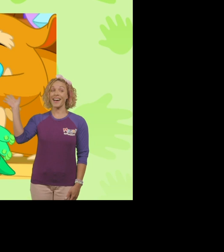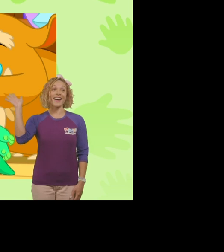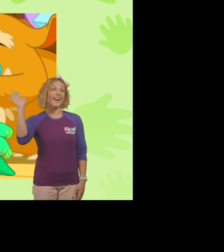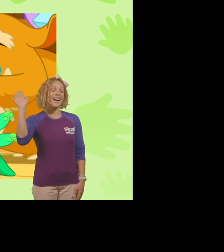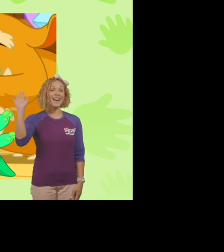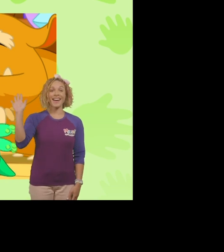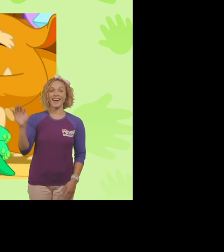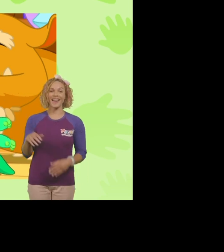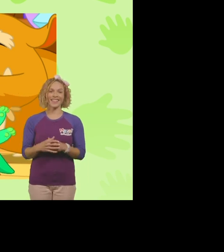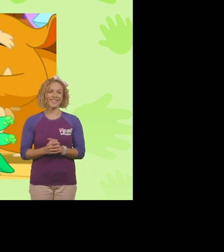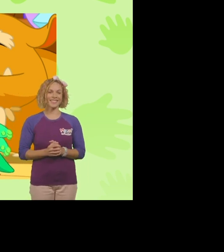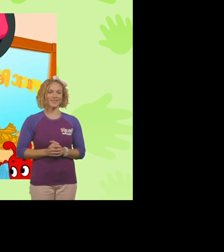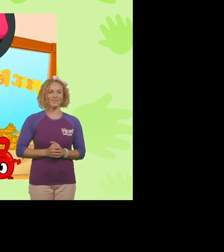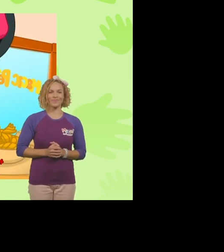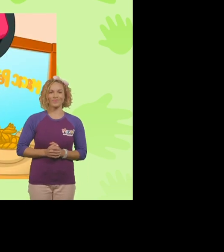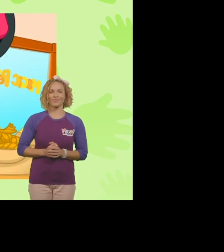everyone.